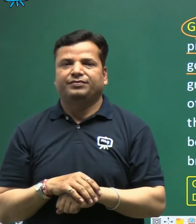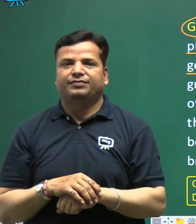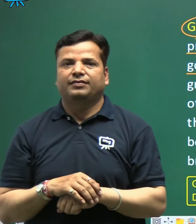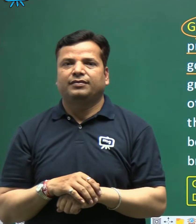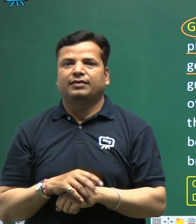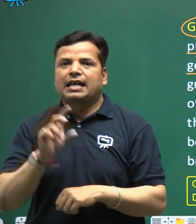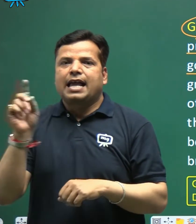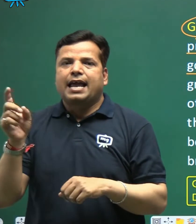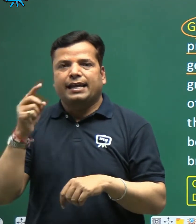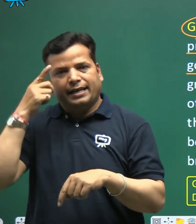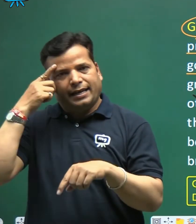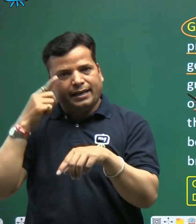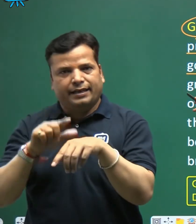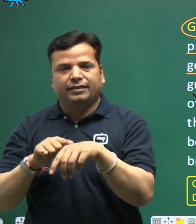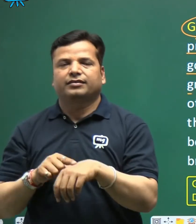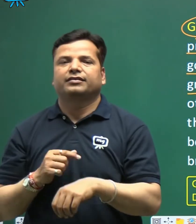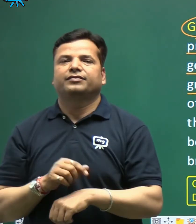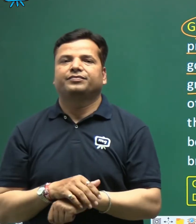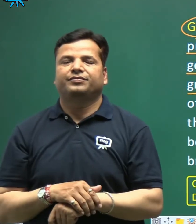and grey.